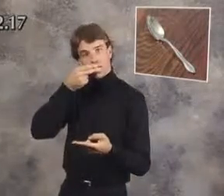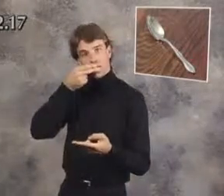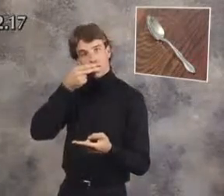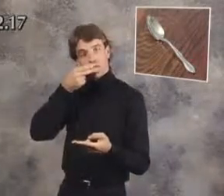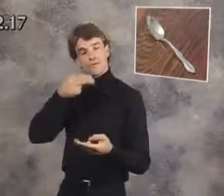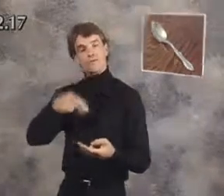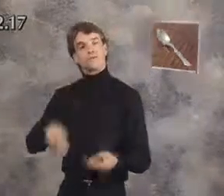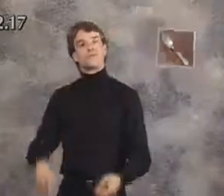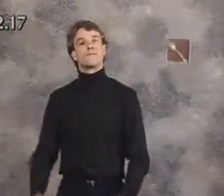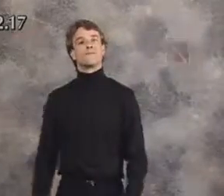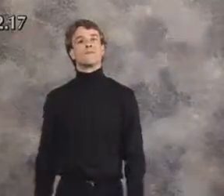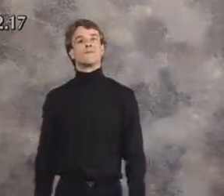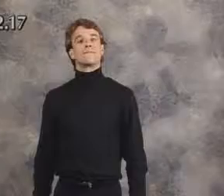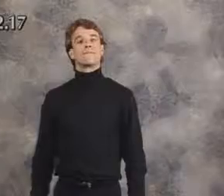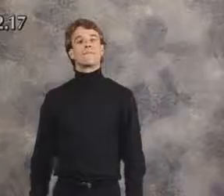Spoon.